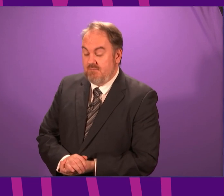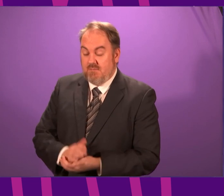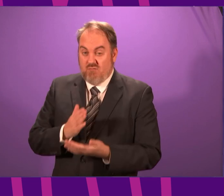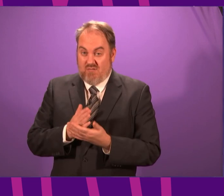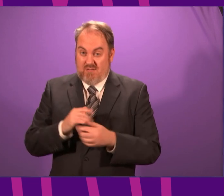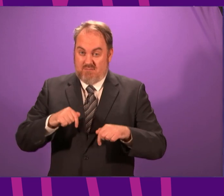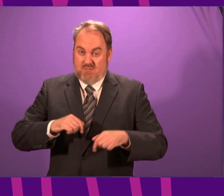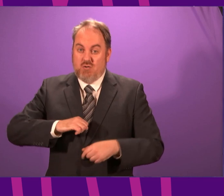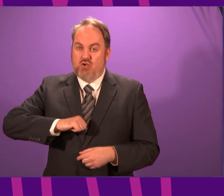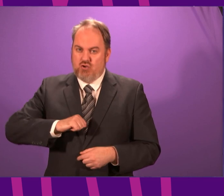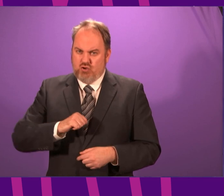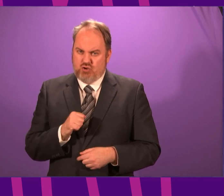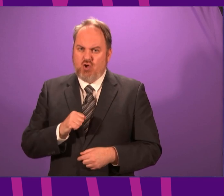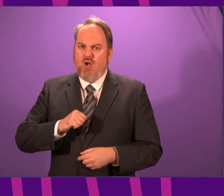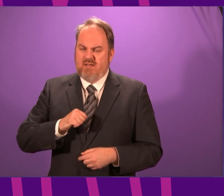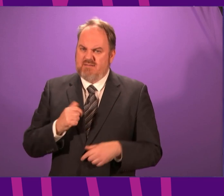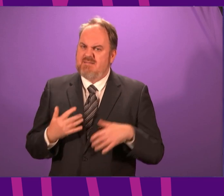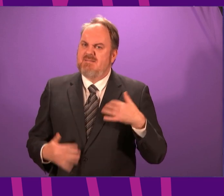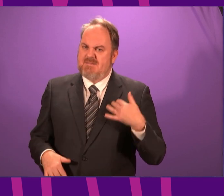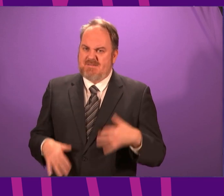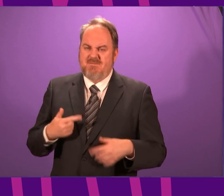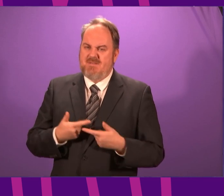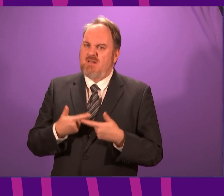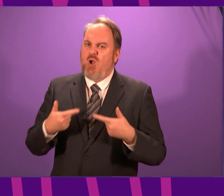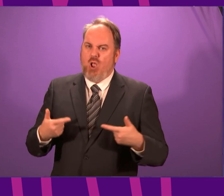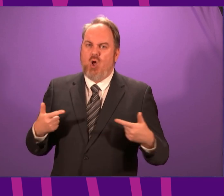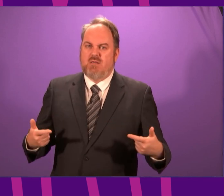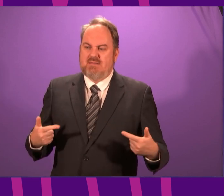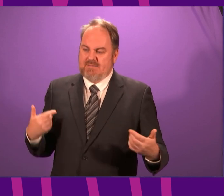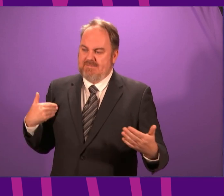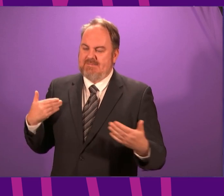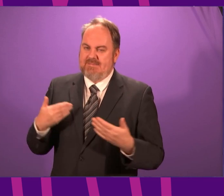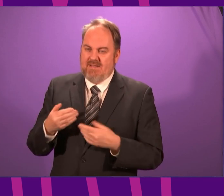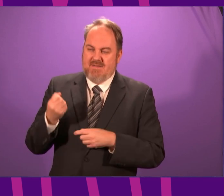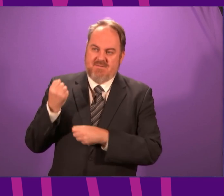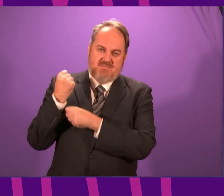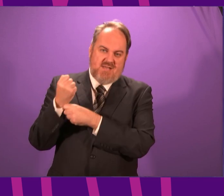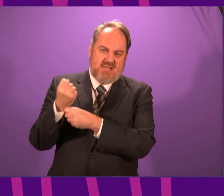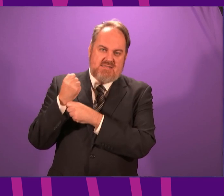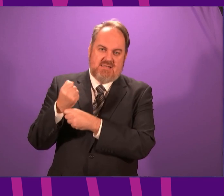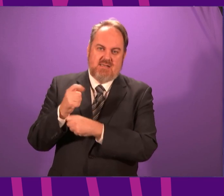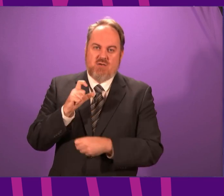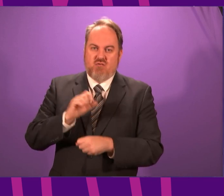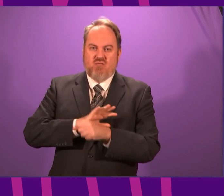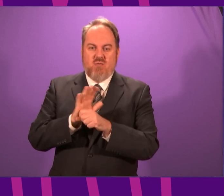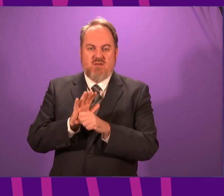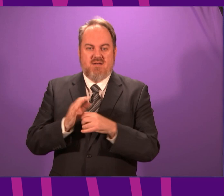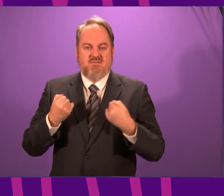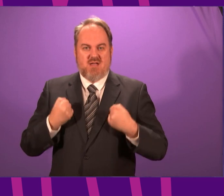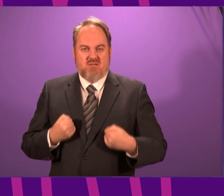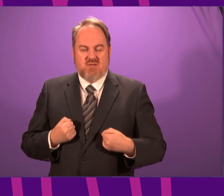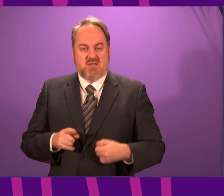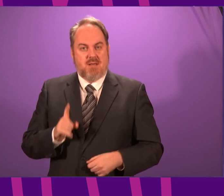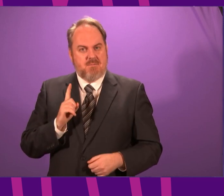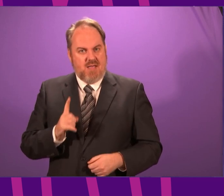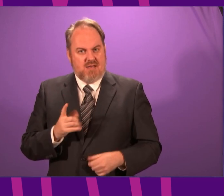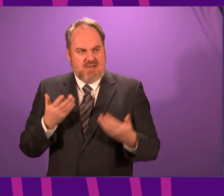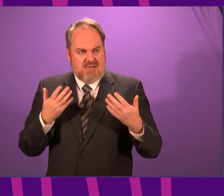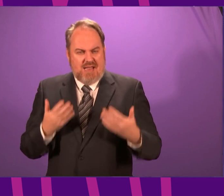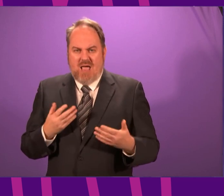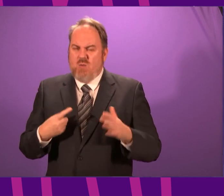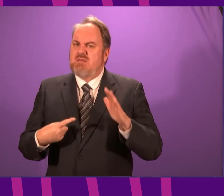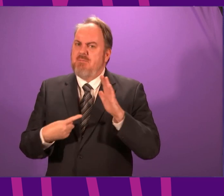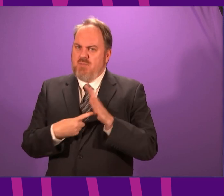Scotland has already paid a very heavy price in the fight against the coronavirus pandemic, but we have reached a critical point